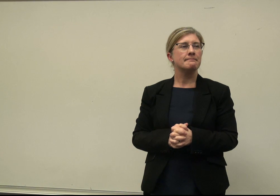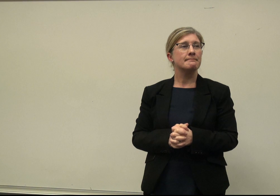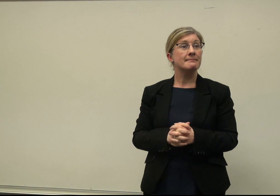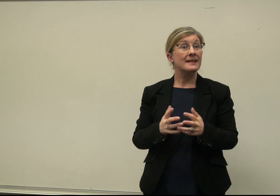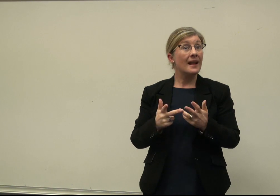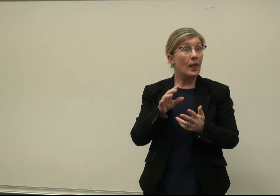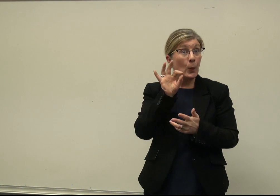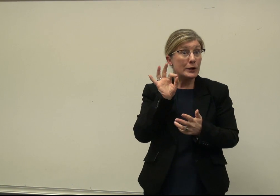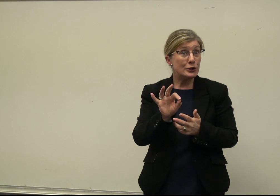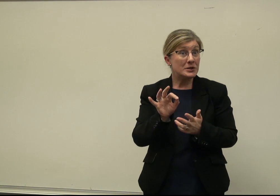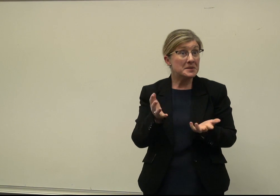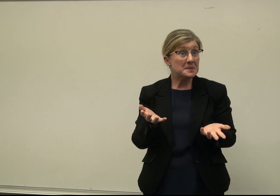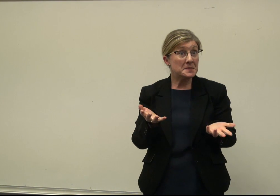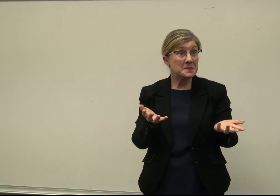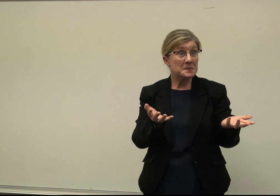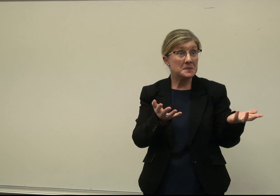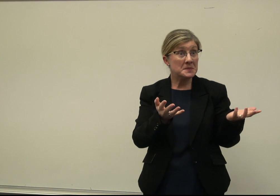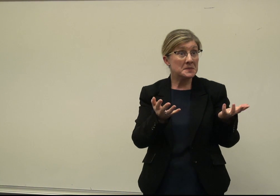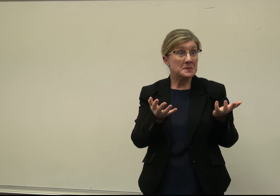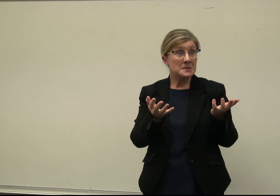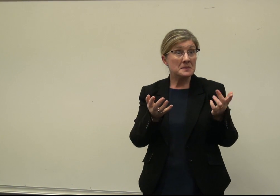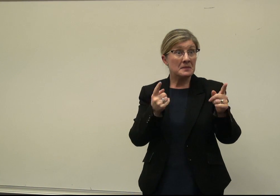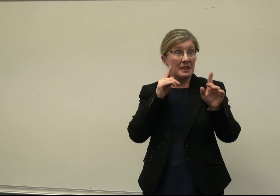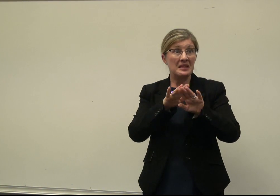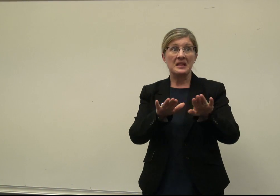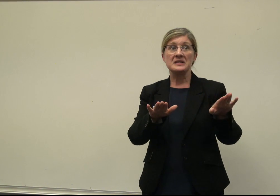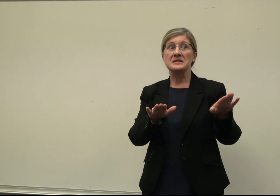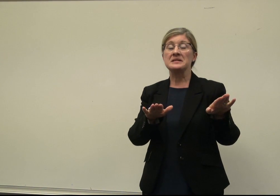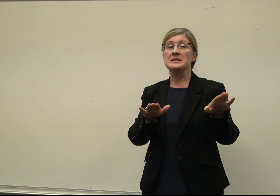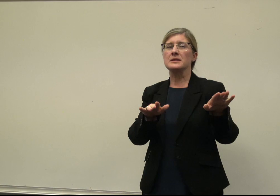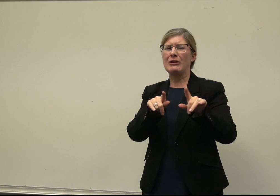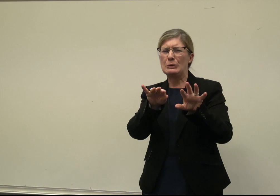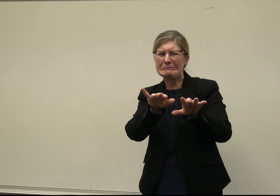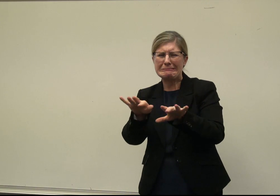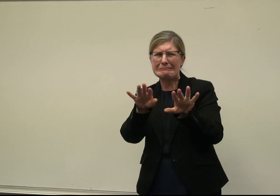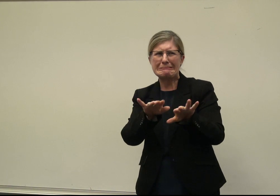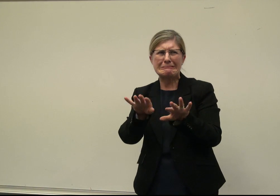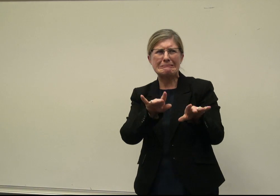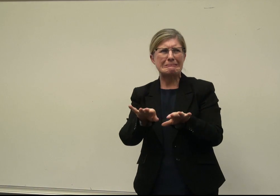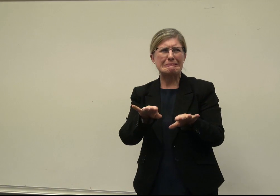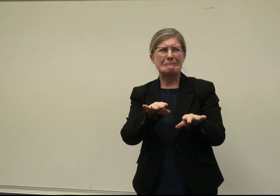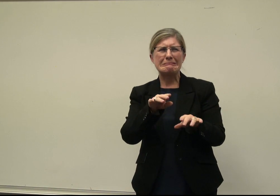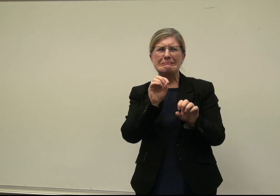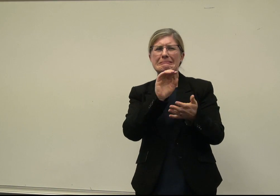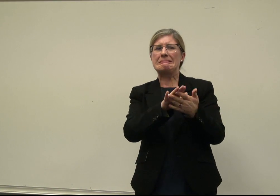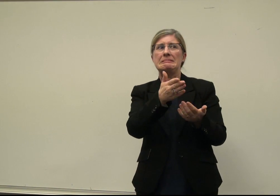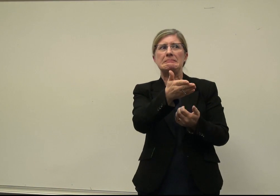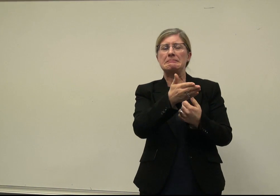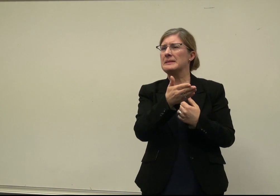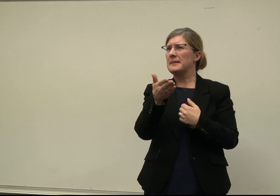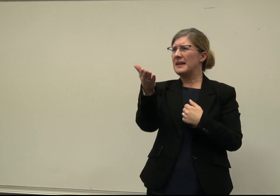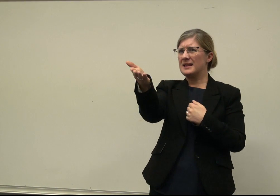Another one? No, I think that's I'm trying to figure out how to post something with that on